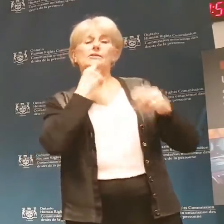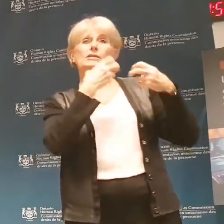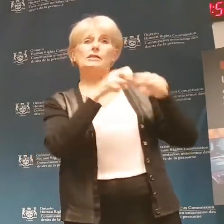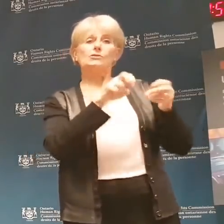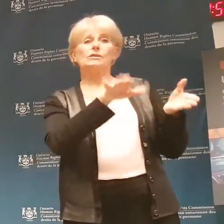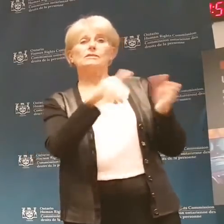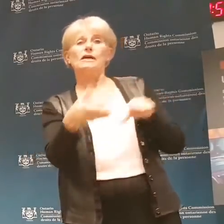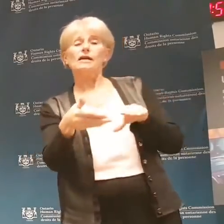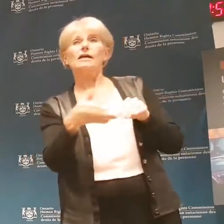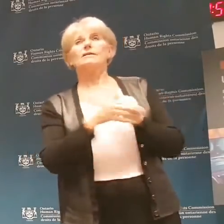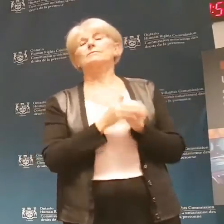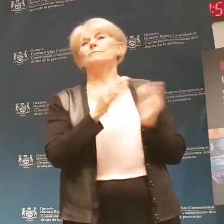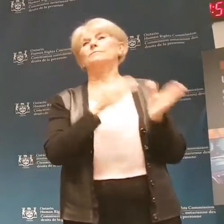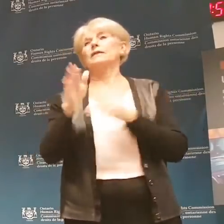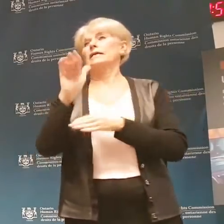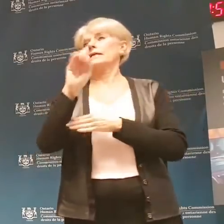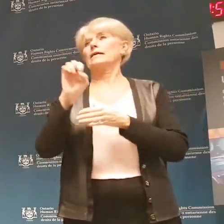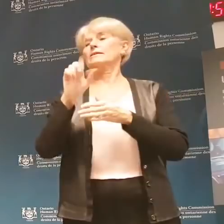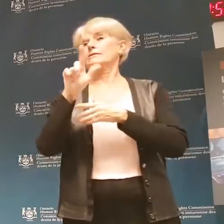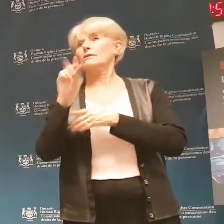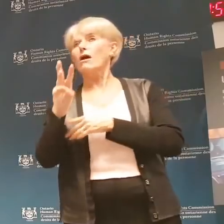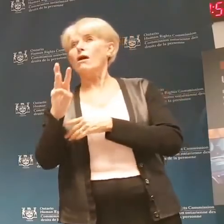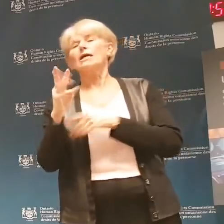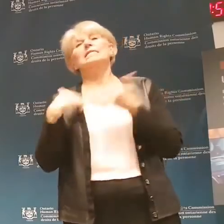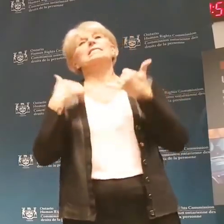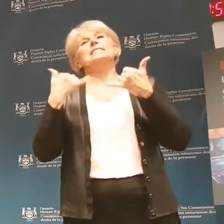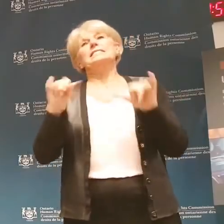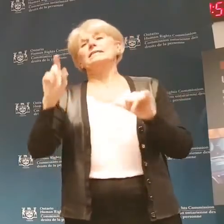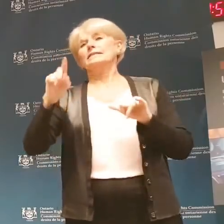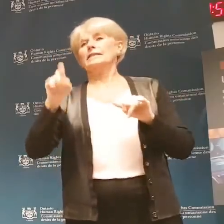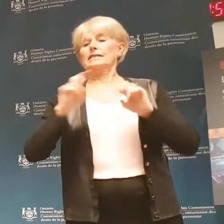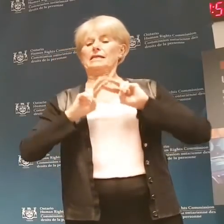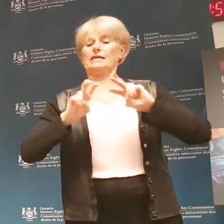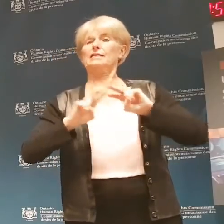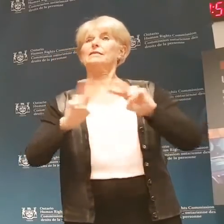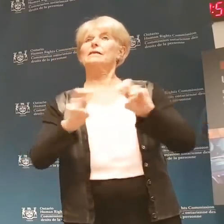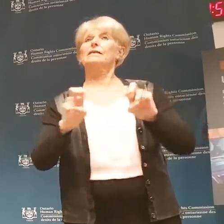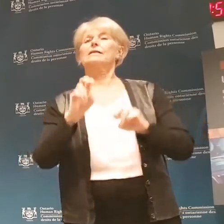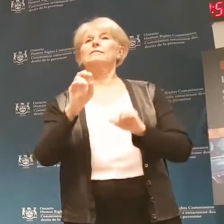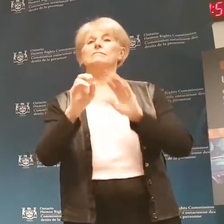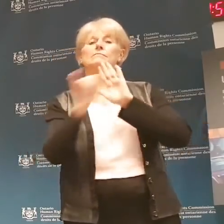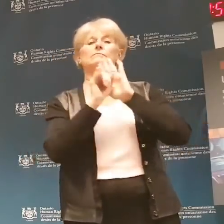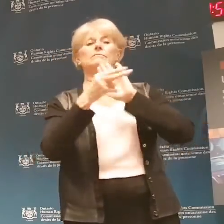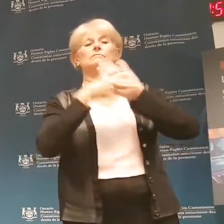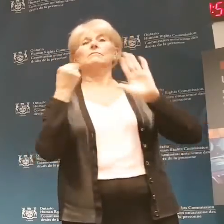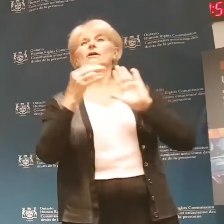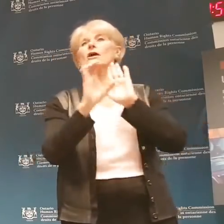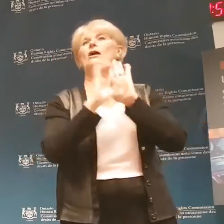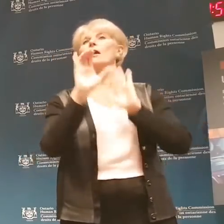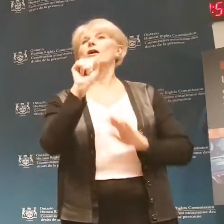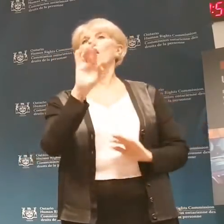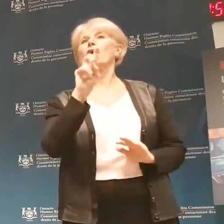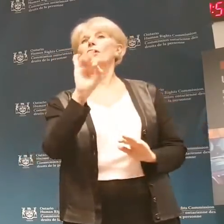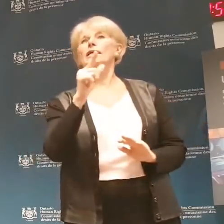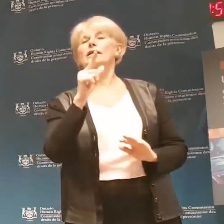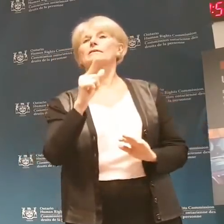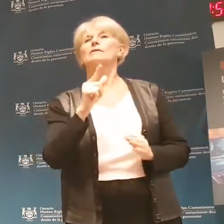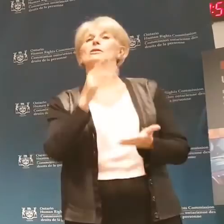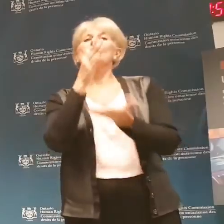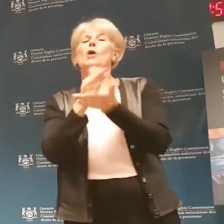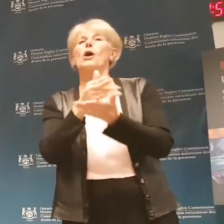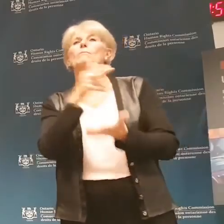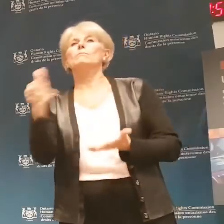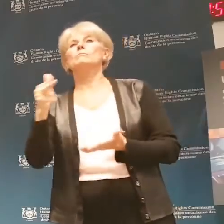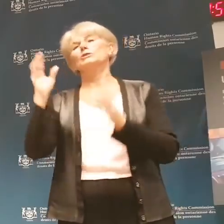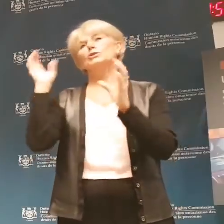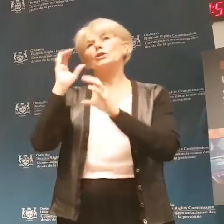injury and death, and we've looked at case law. We still want to analyze carding, and other stops and